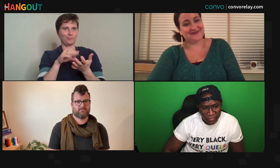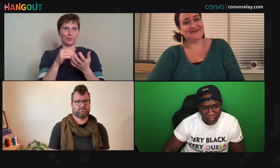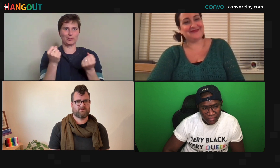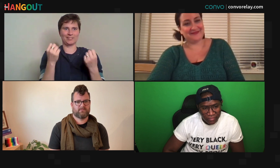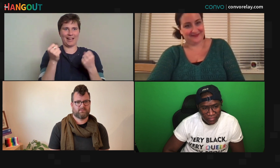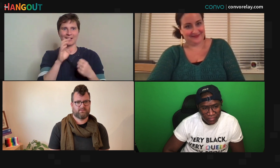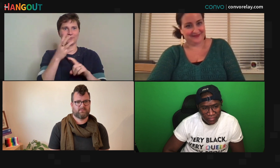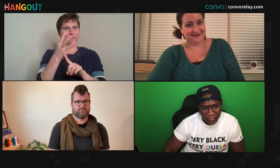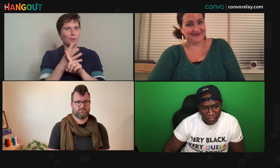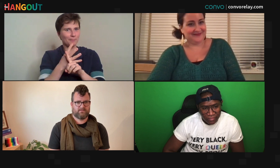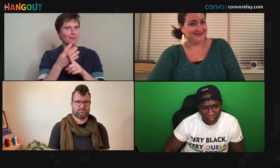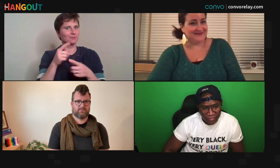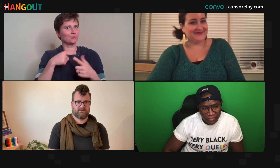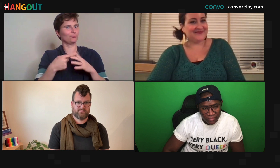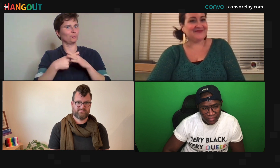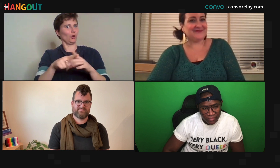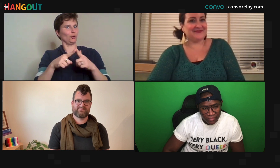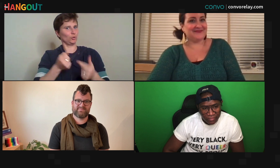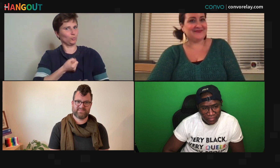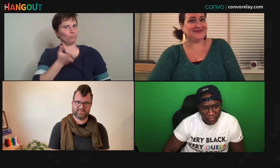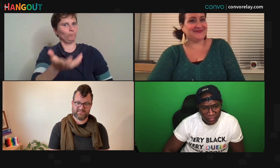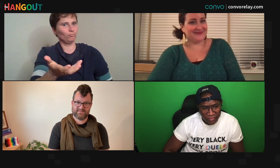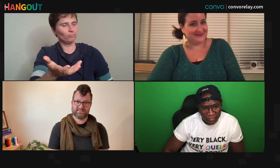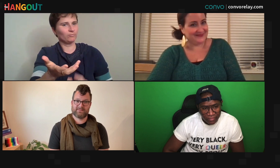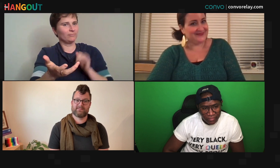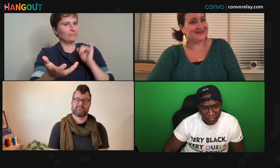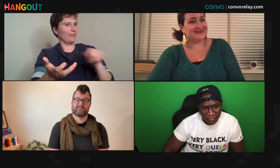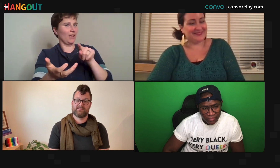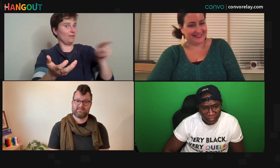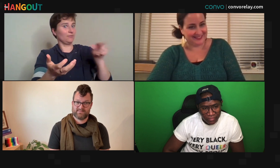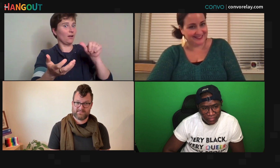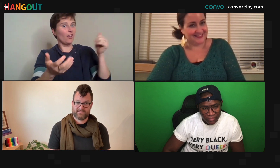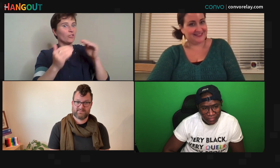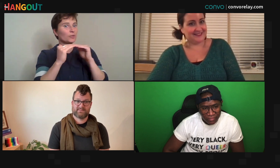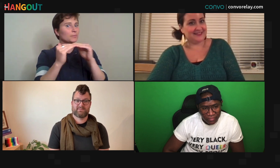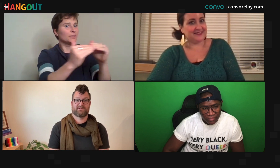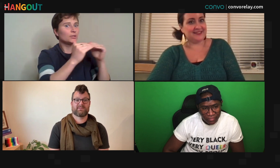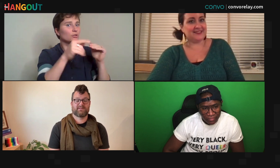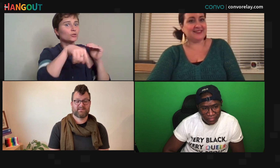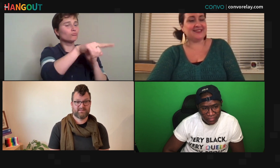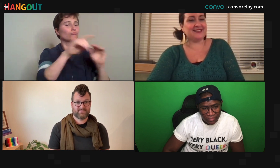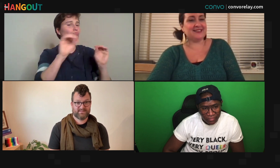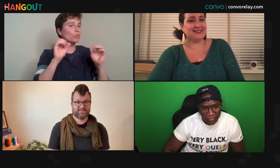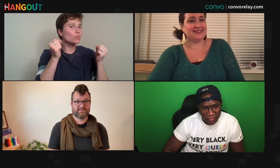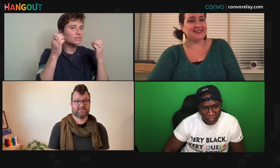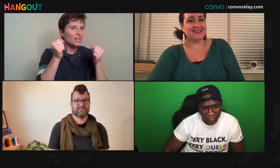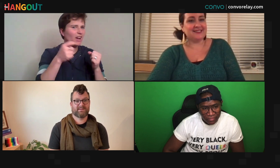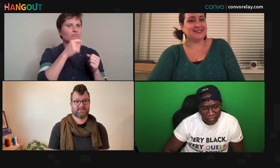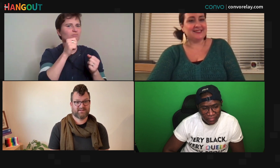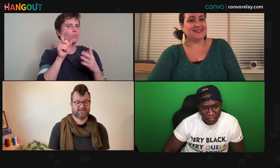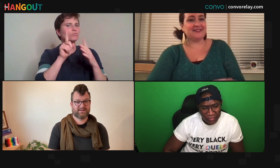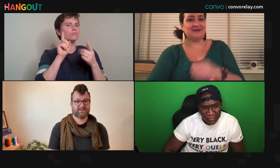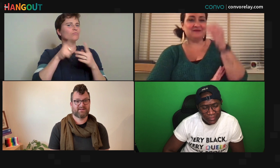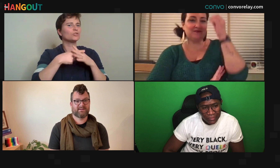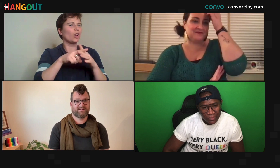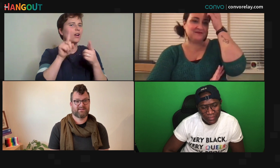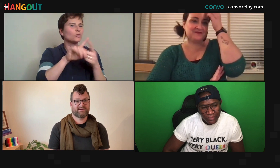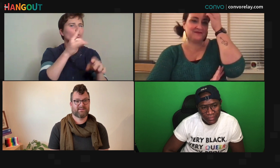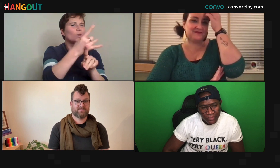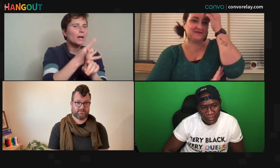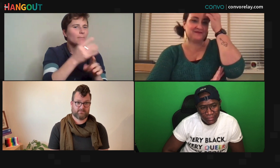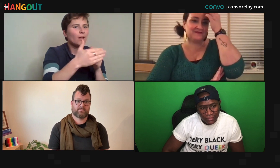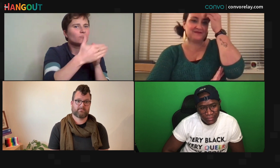been amazing. And I'm able to sign with my child. And at 4 months, they've started to express themselves, whereas